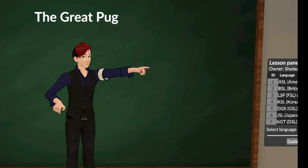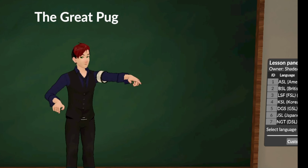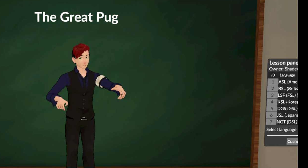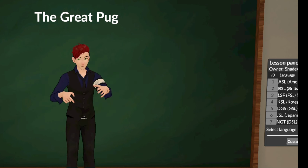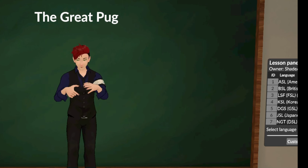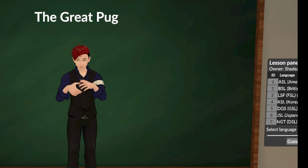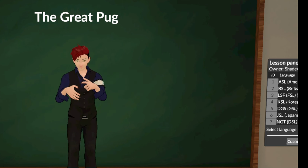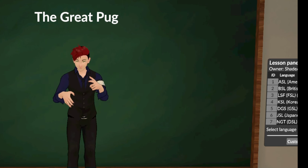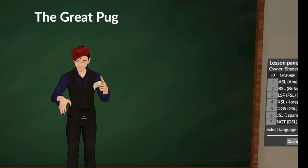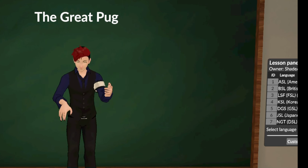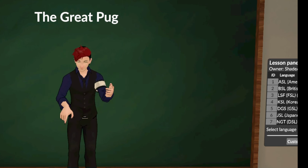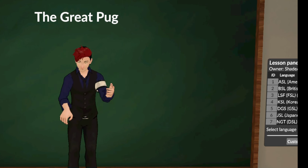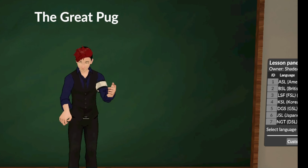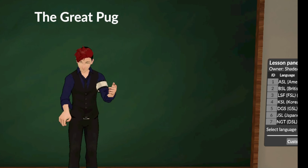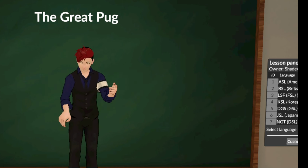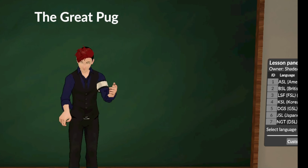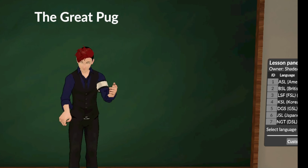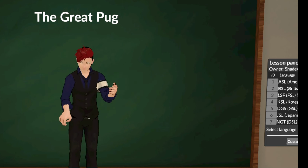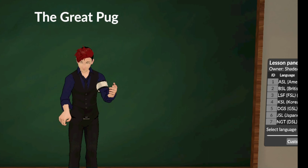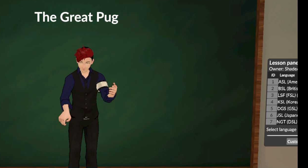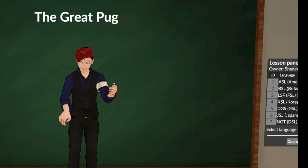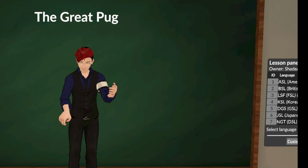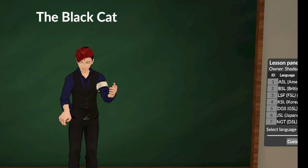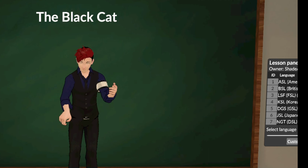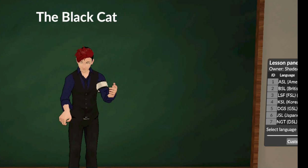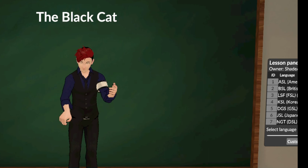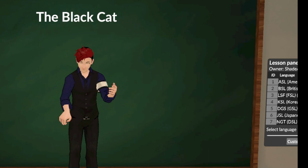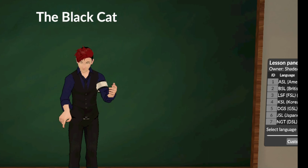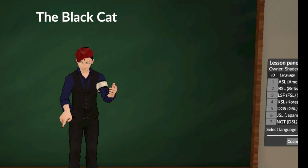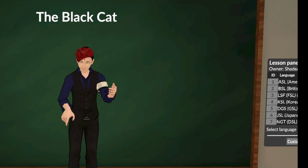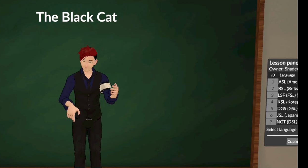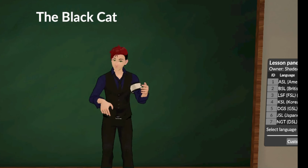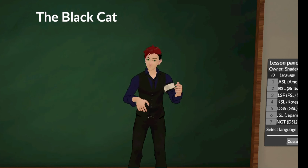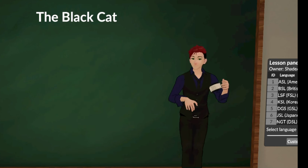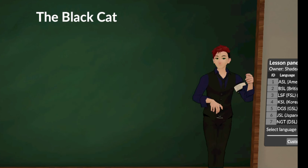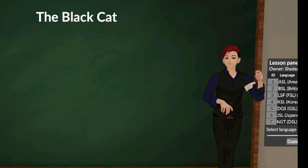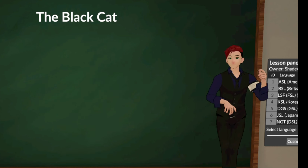you got the nice, point. nice, nice. I All right, need to next word. memorize general signs.